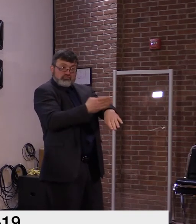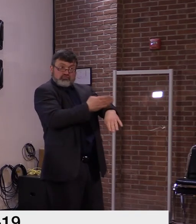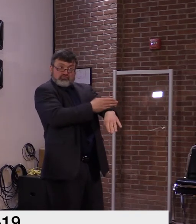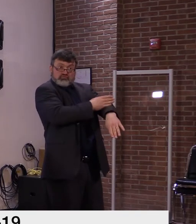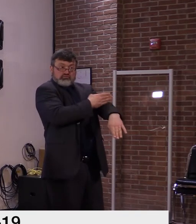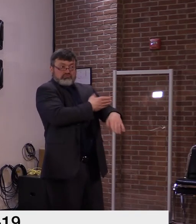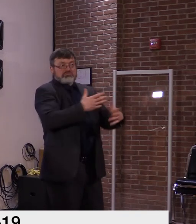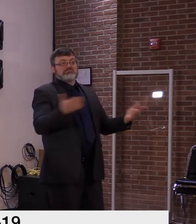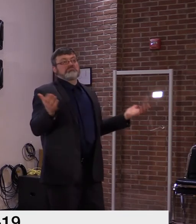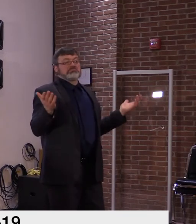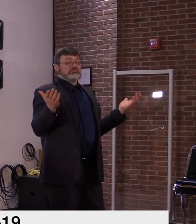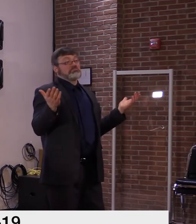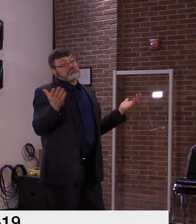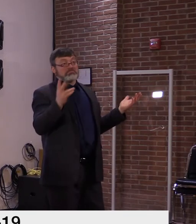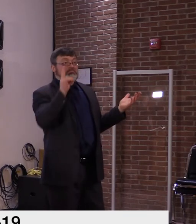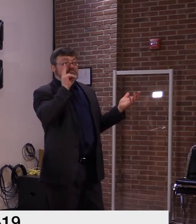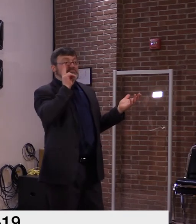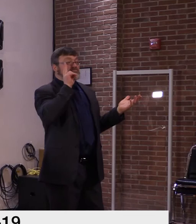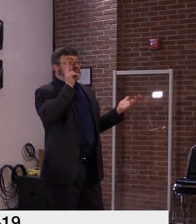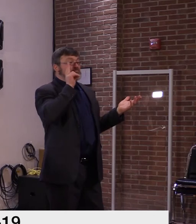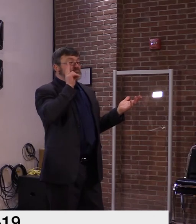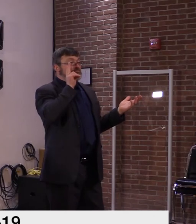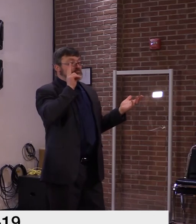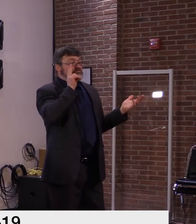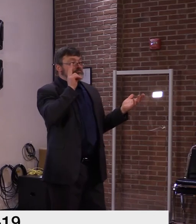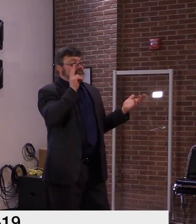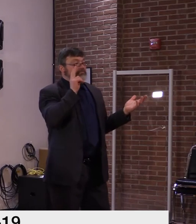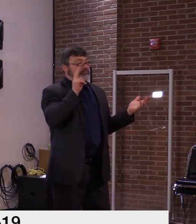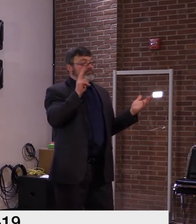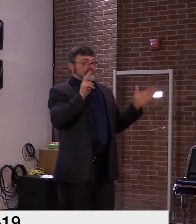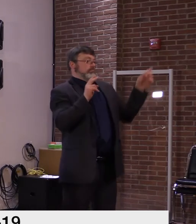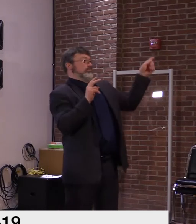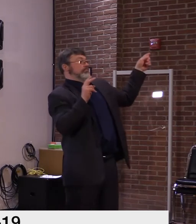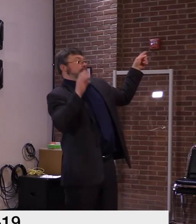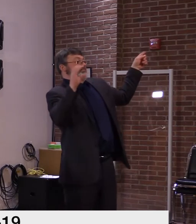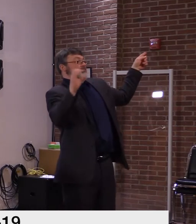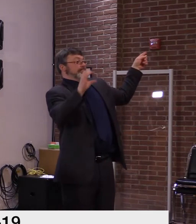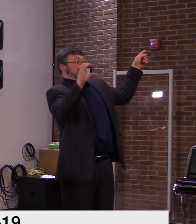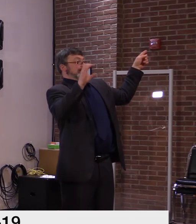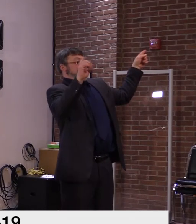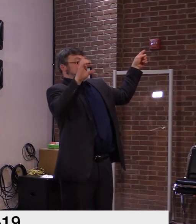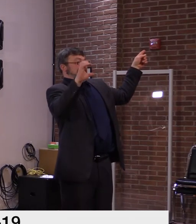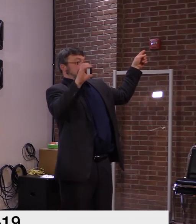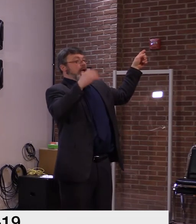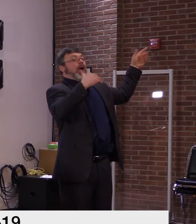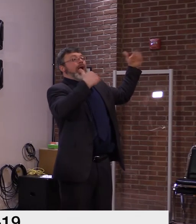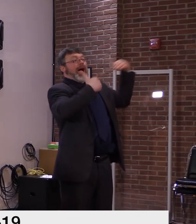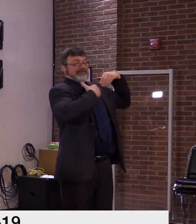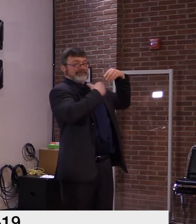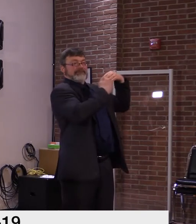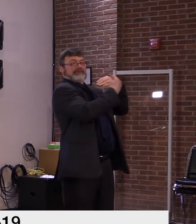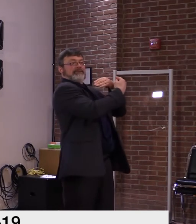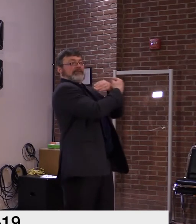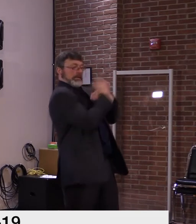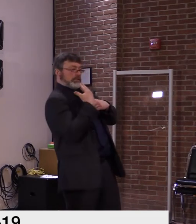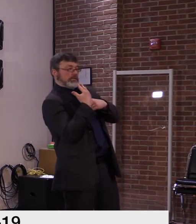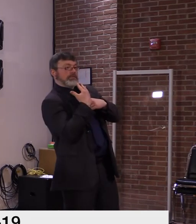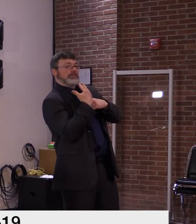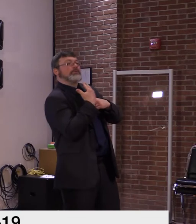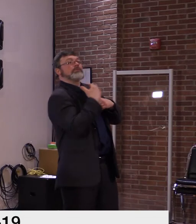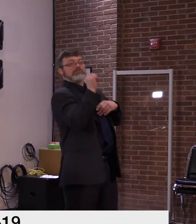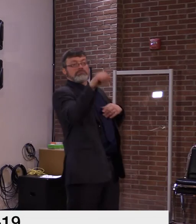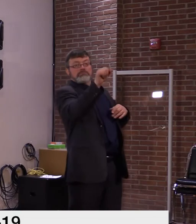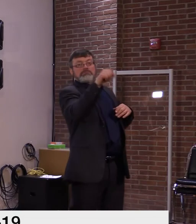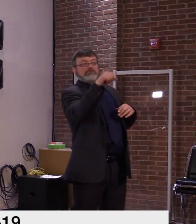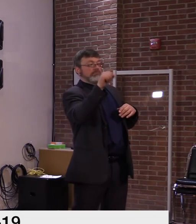regard. It says something like 6 feet to the max, the extent possible or something like that. So we definitely, we